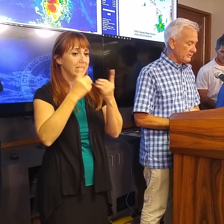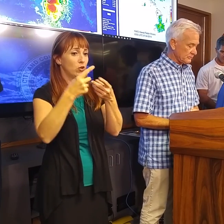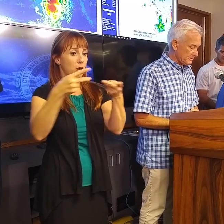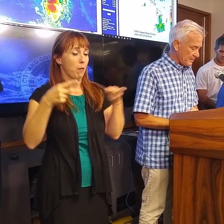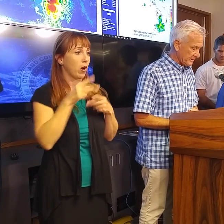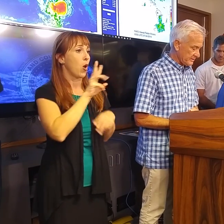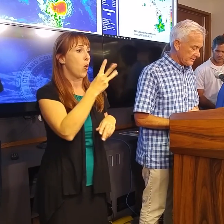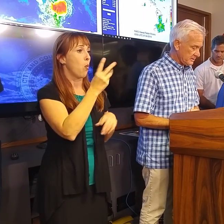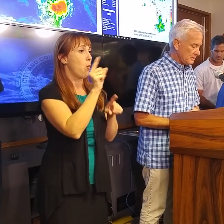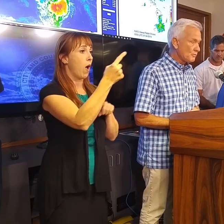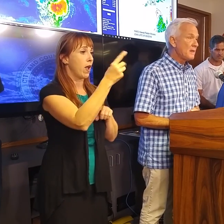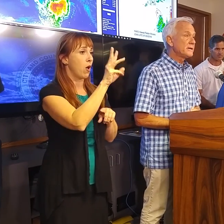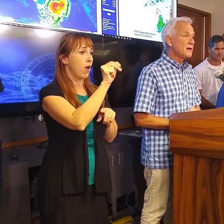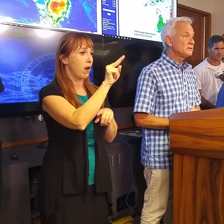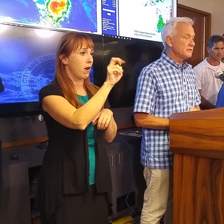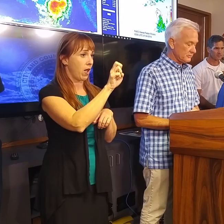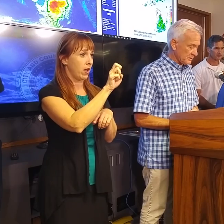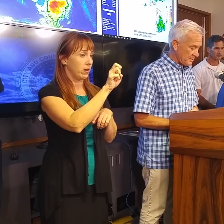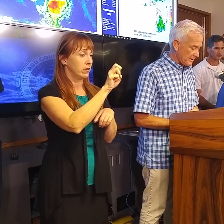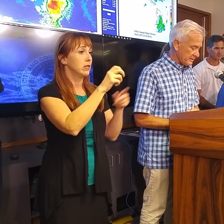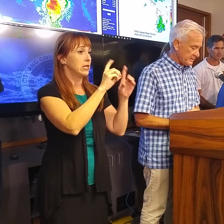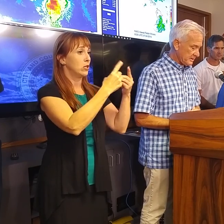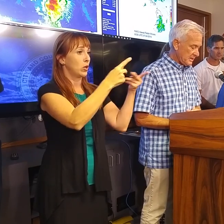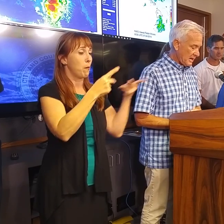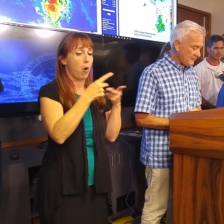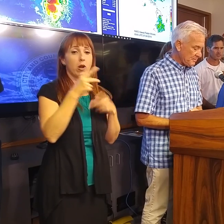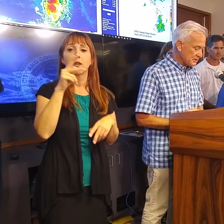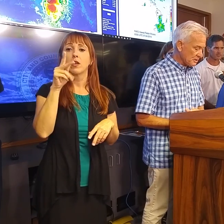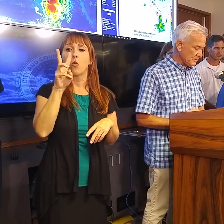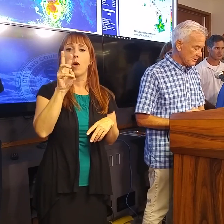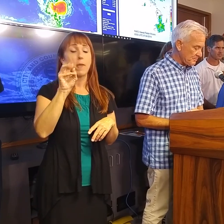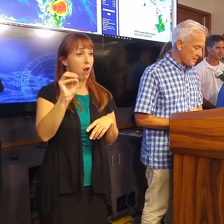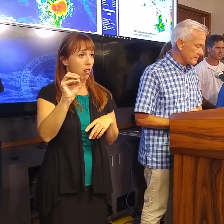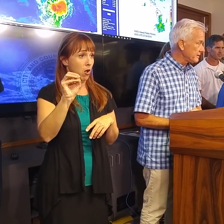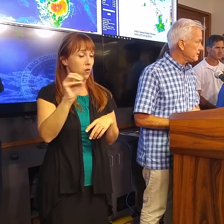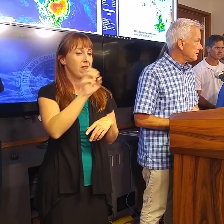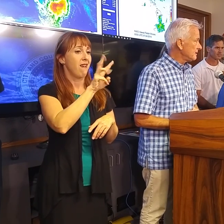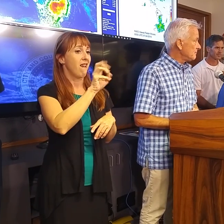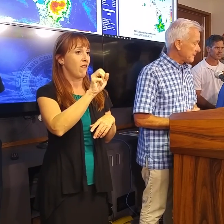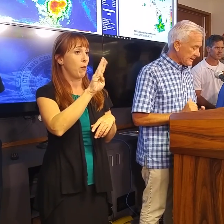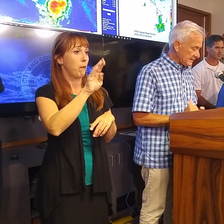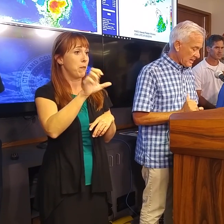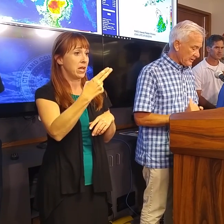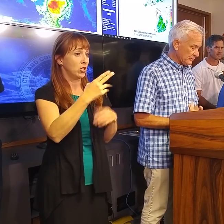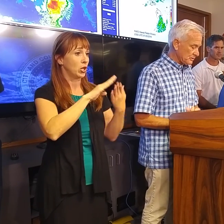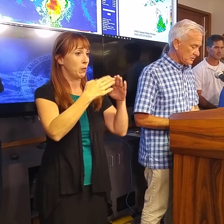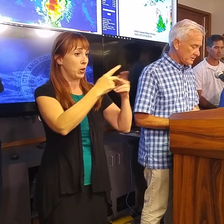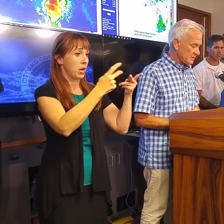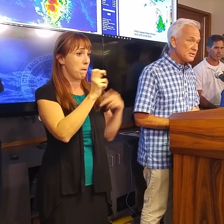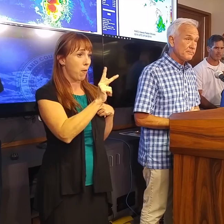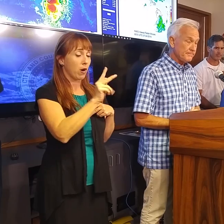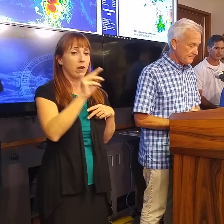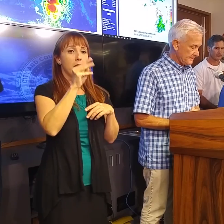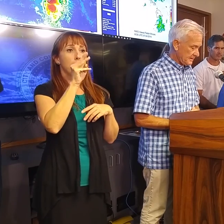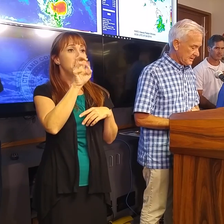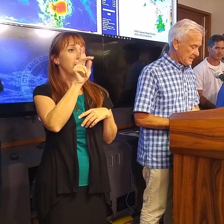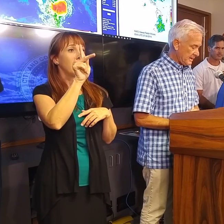Waianae District Park, Waimanalo District Park, Ewe Beach Community Park, McKinley High School